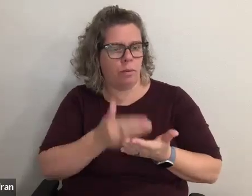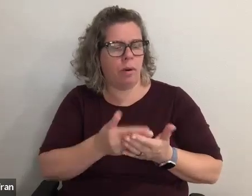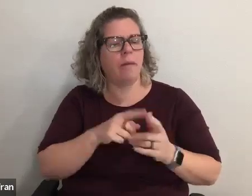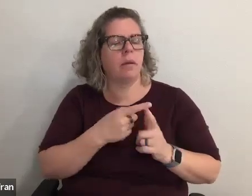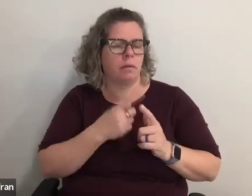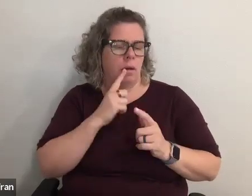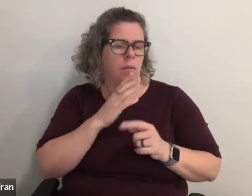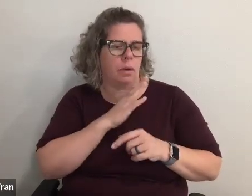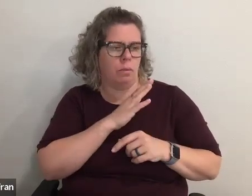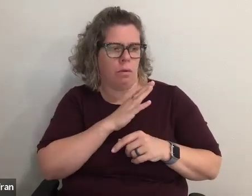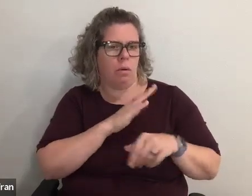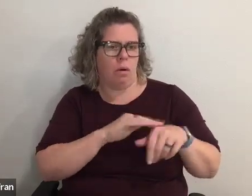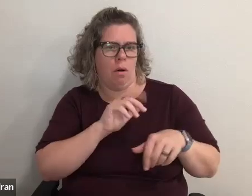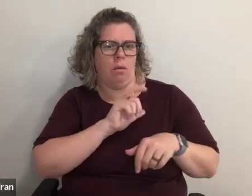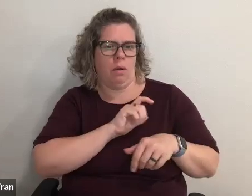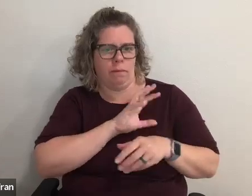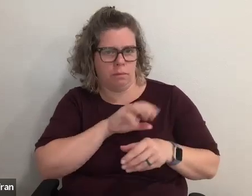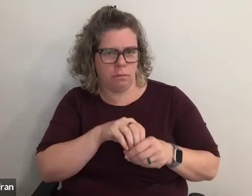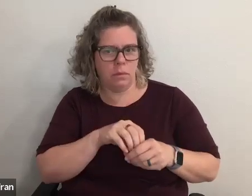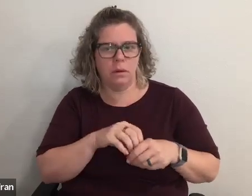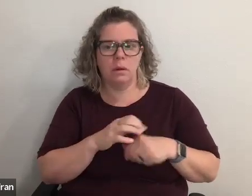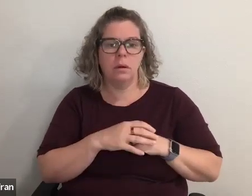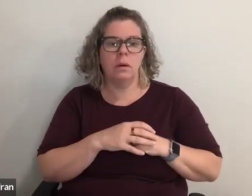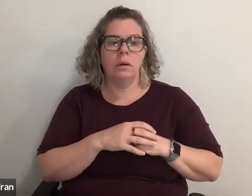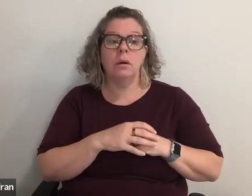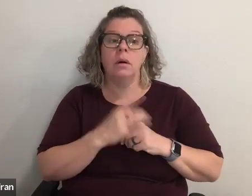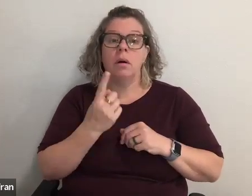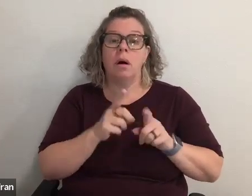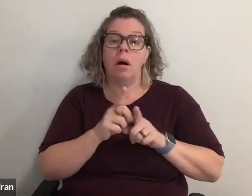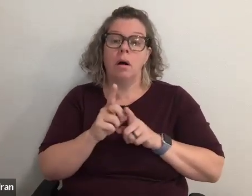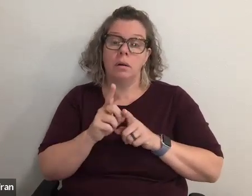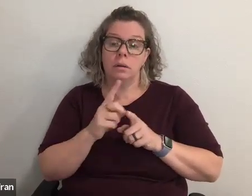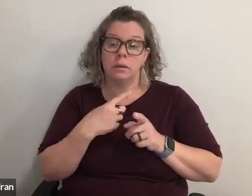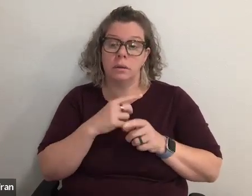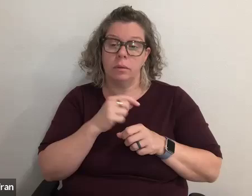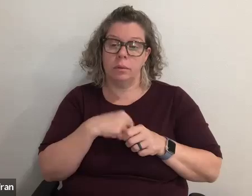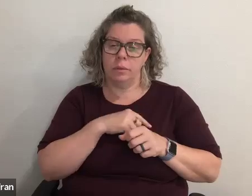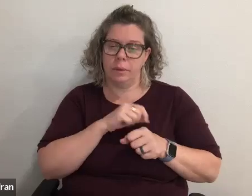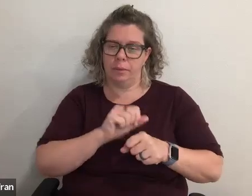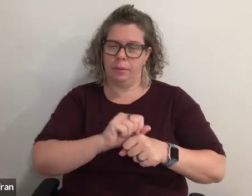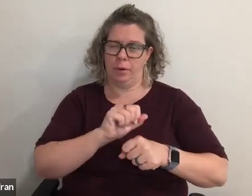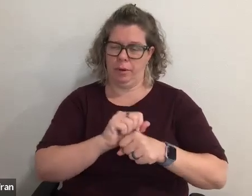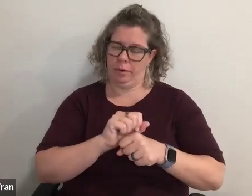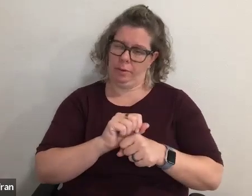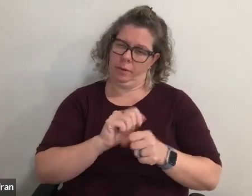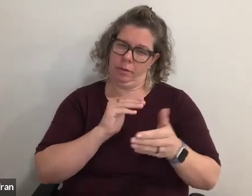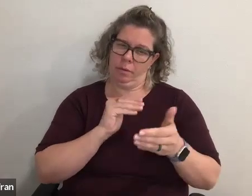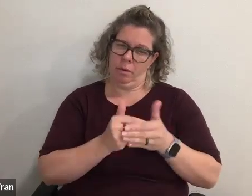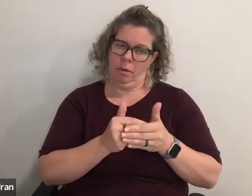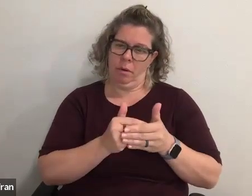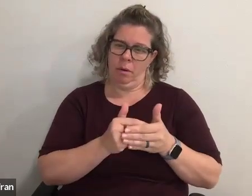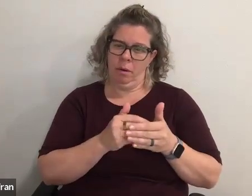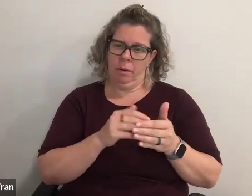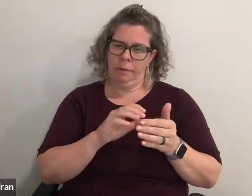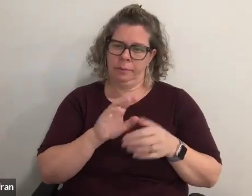we're going to involve law enforcement. Something else we work pretty closely with, and what I've seen, and this is where I really believe that the crisis